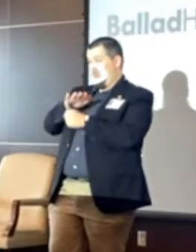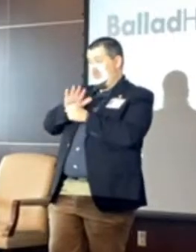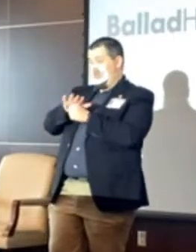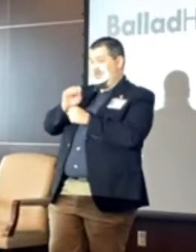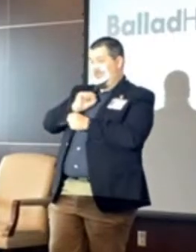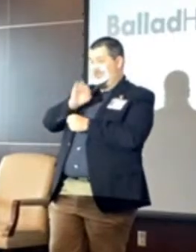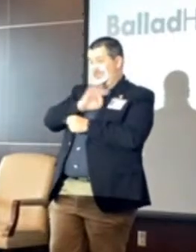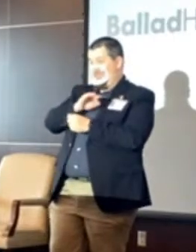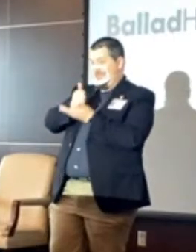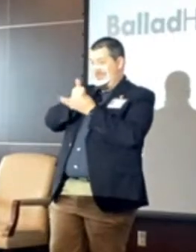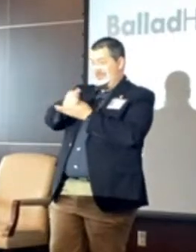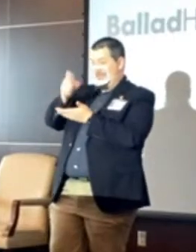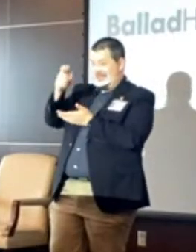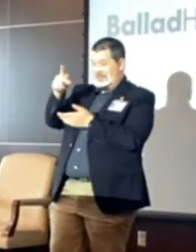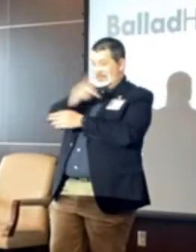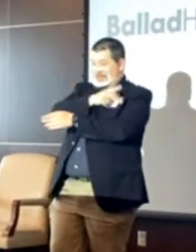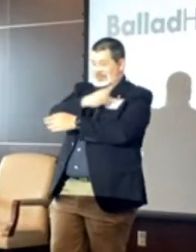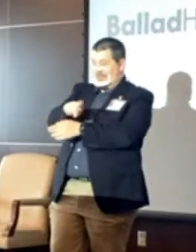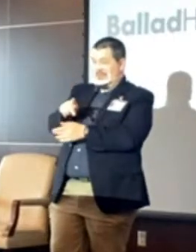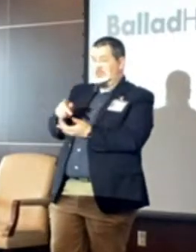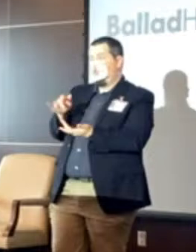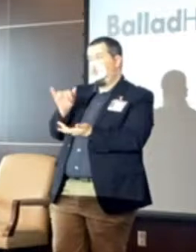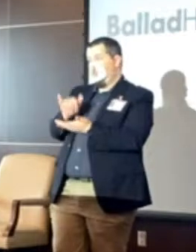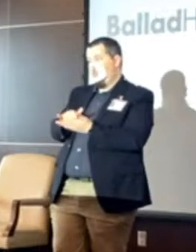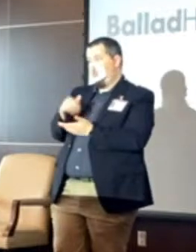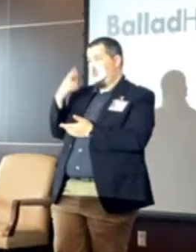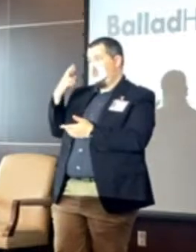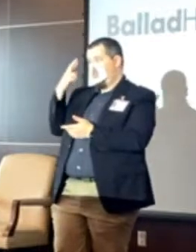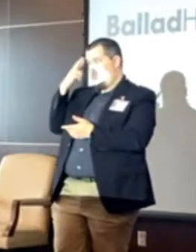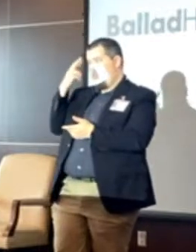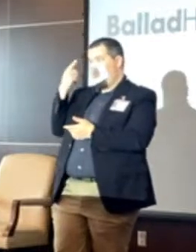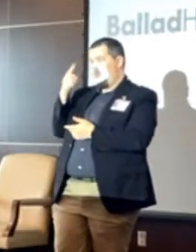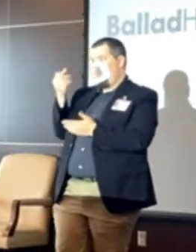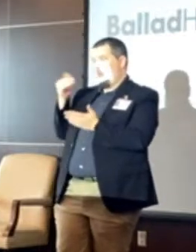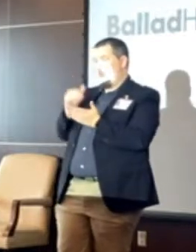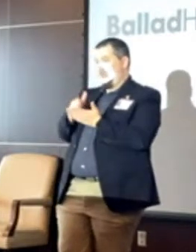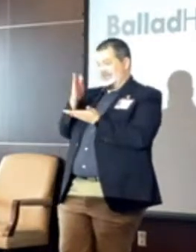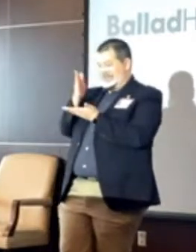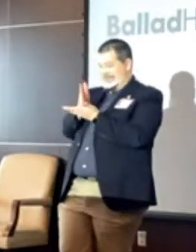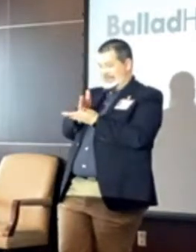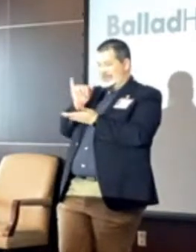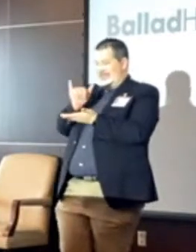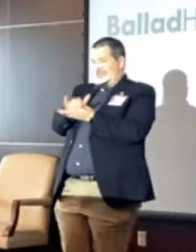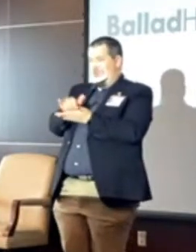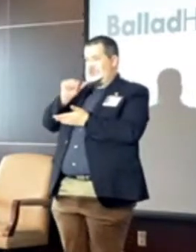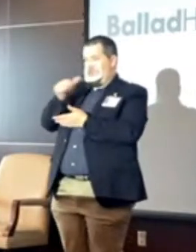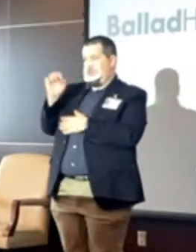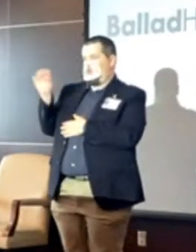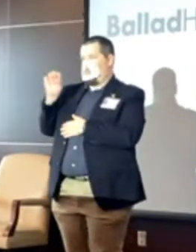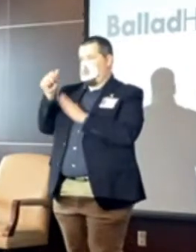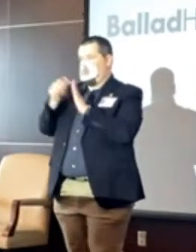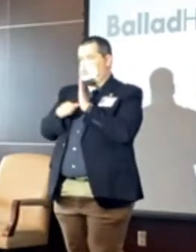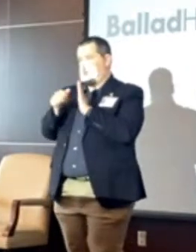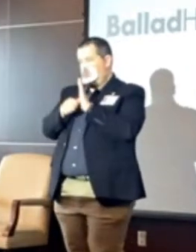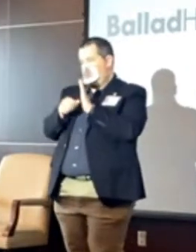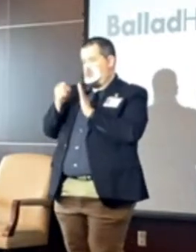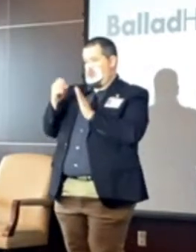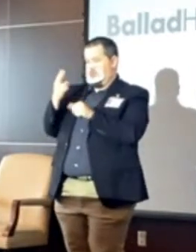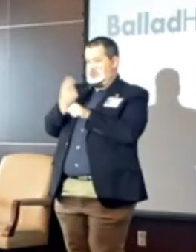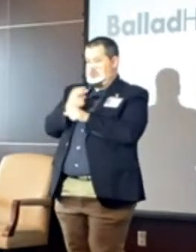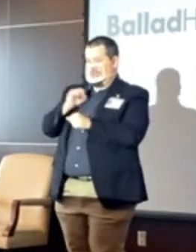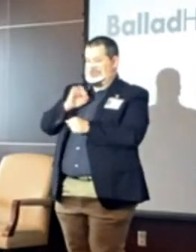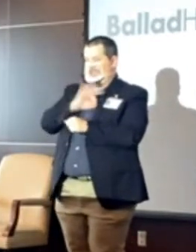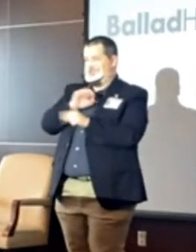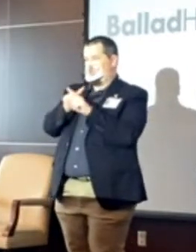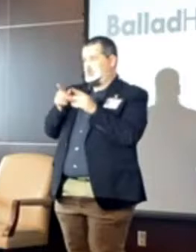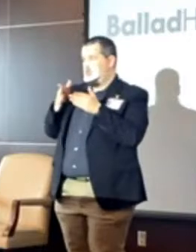patients. Well, that's part of the reason for really, again, stopping the elective surgical cases so we could utilize staff